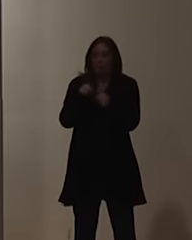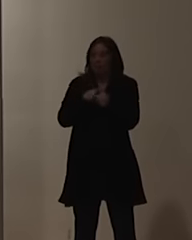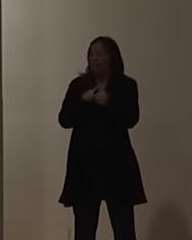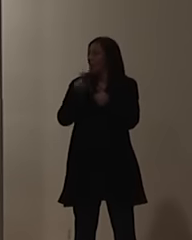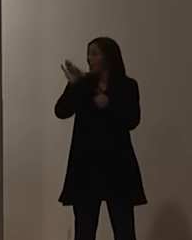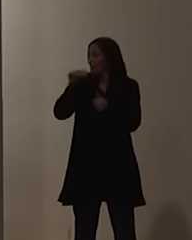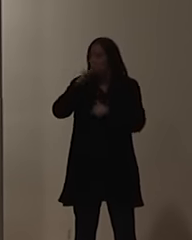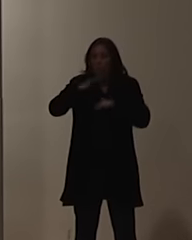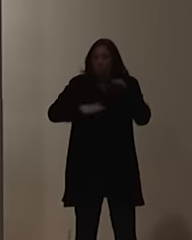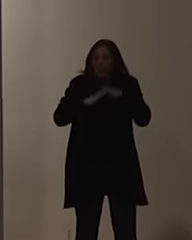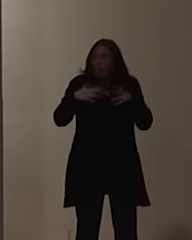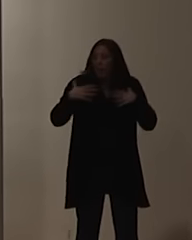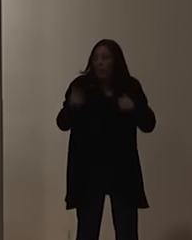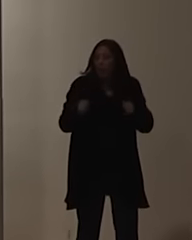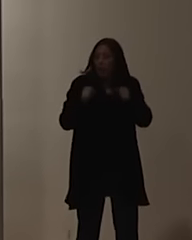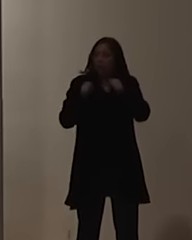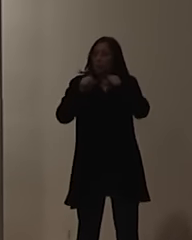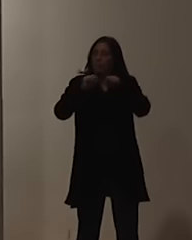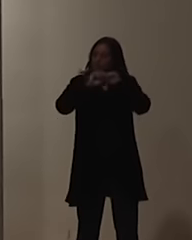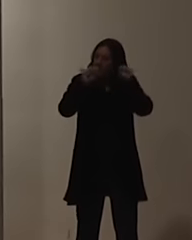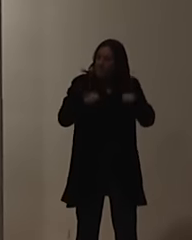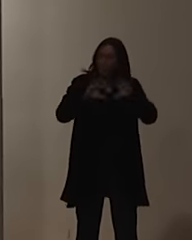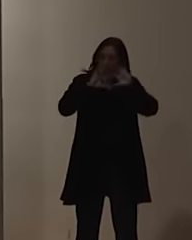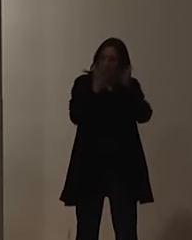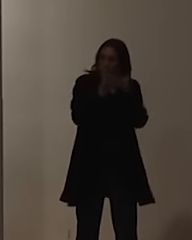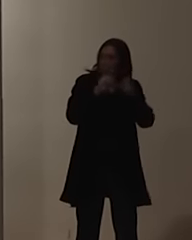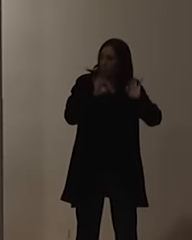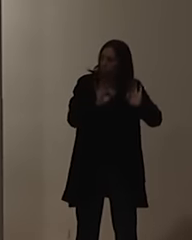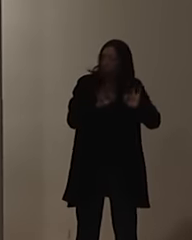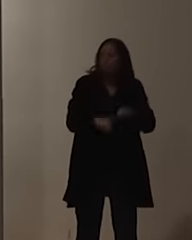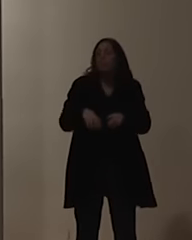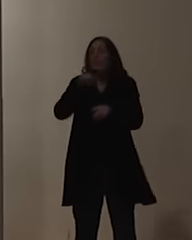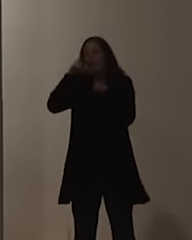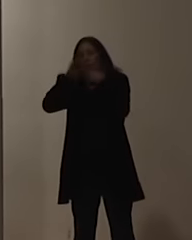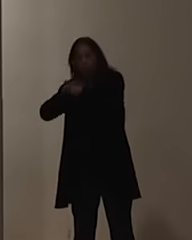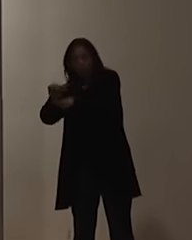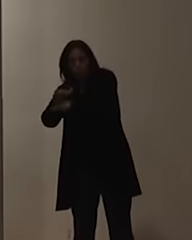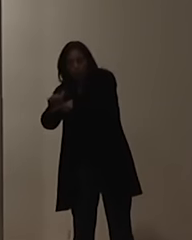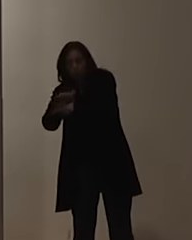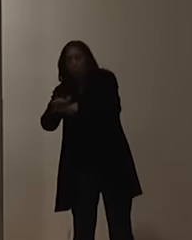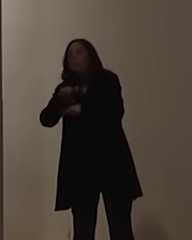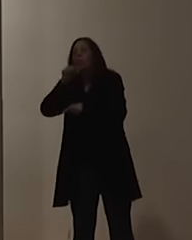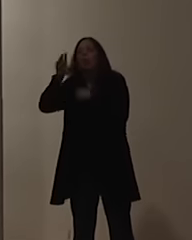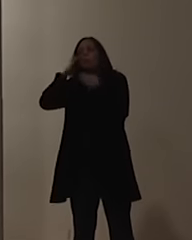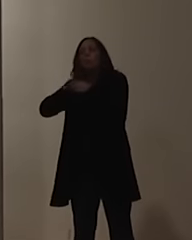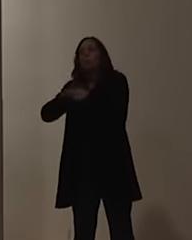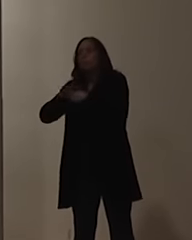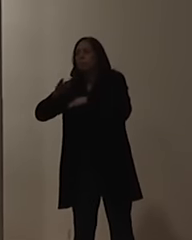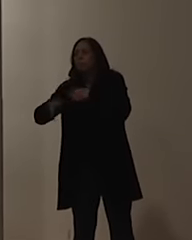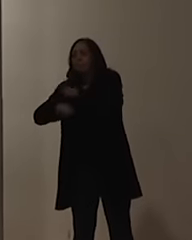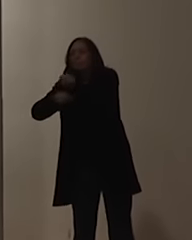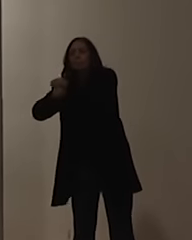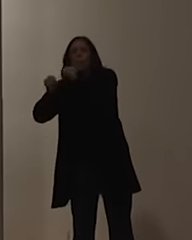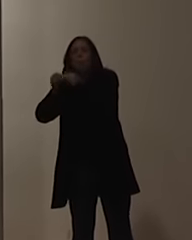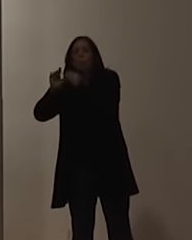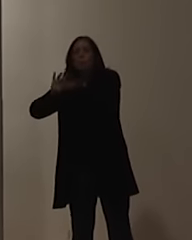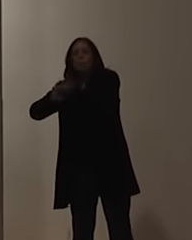not a focus on training and building local capacity. And there's no new knowledge generated. Wait, you can't go? Come